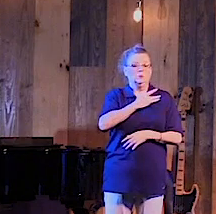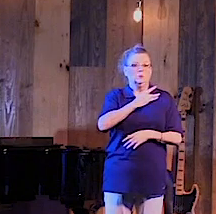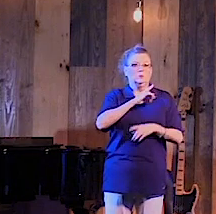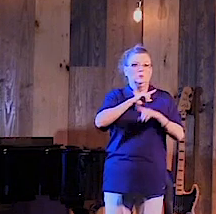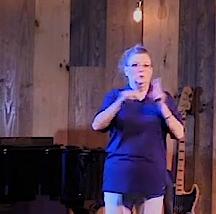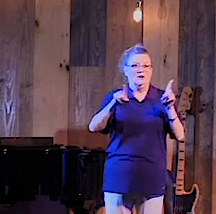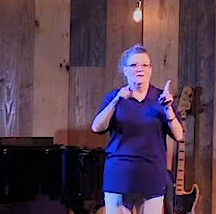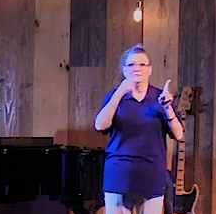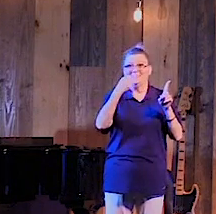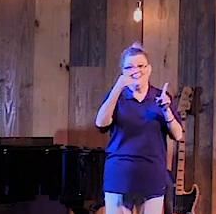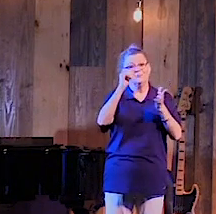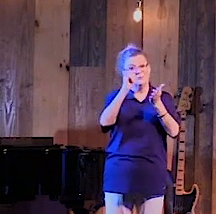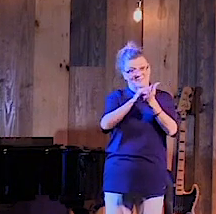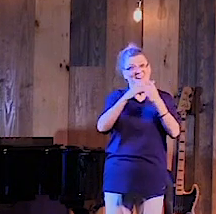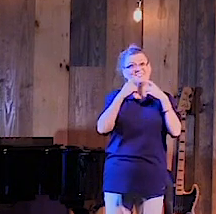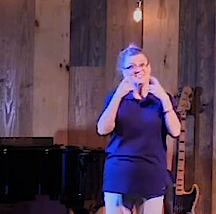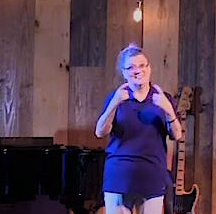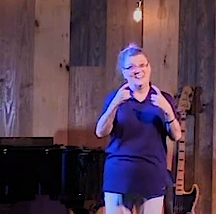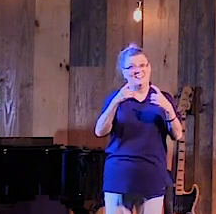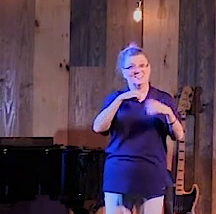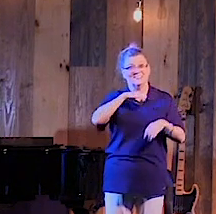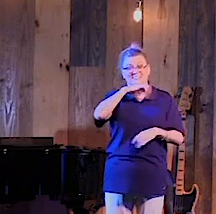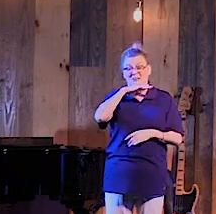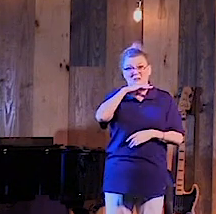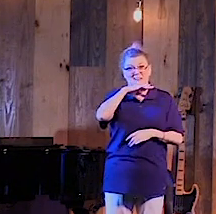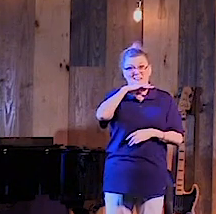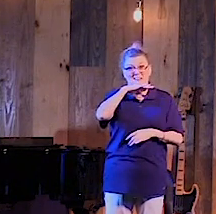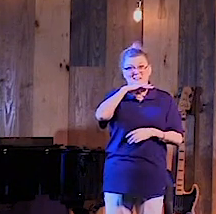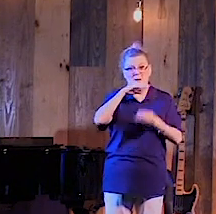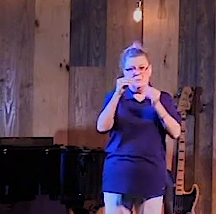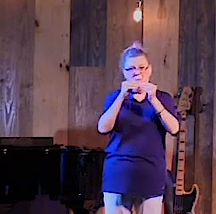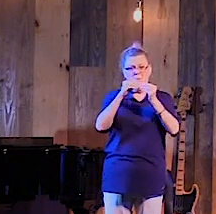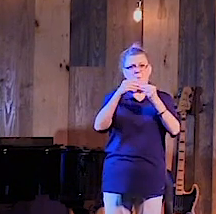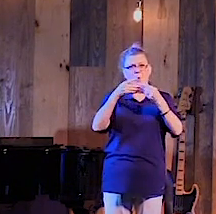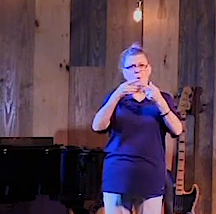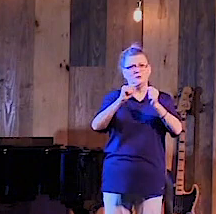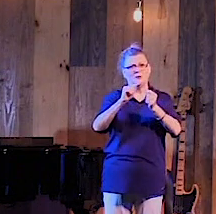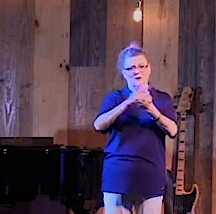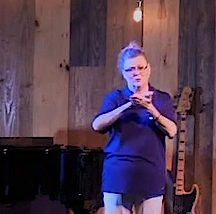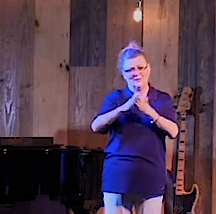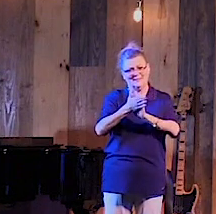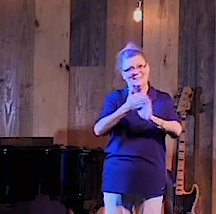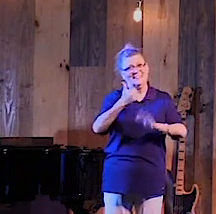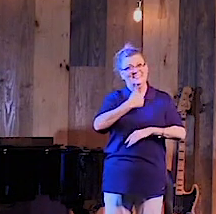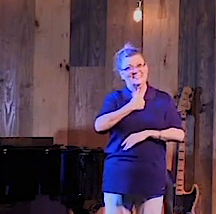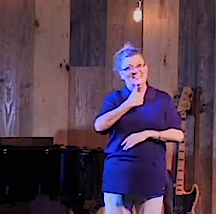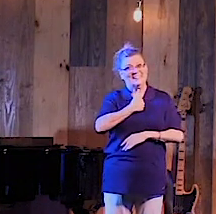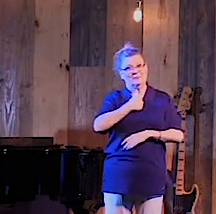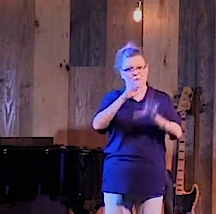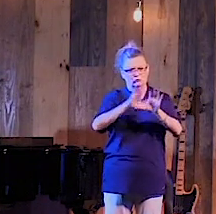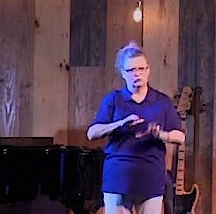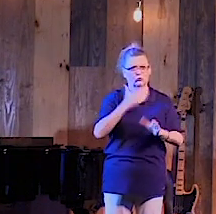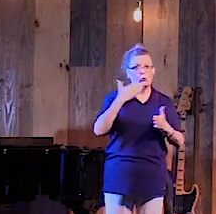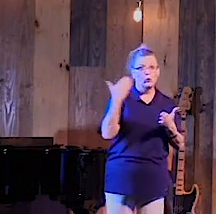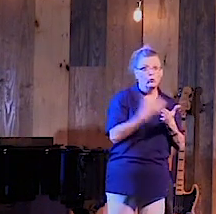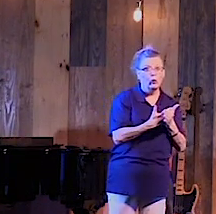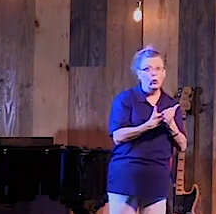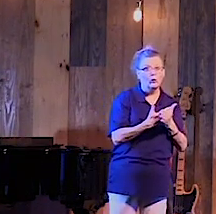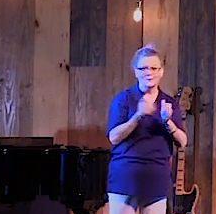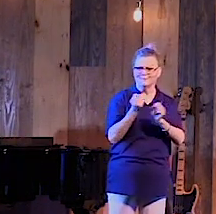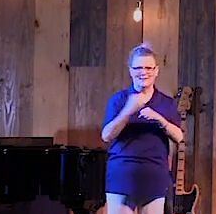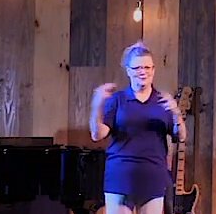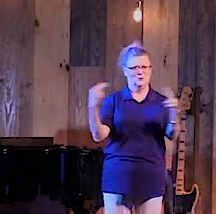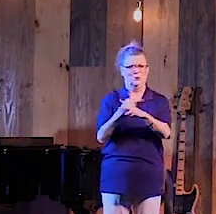sin's like. It's nasty. And the more we try to clean it up ourselves by doing good things, just makes